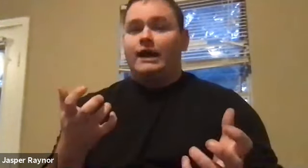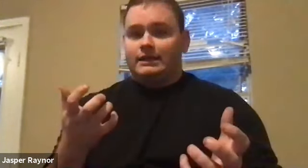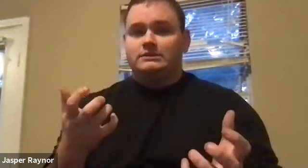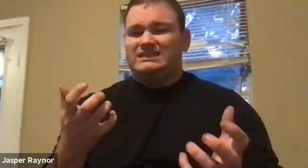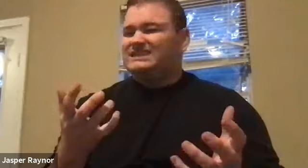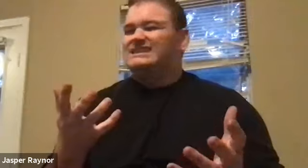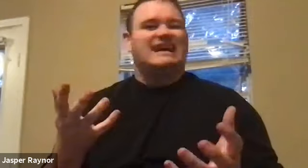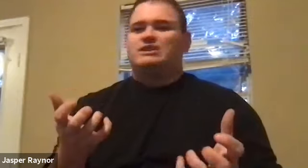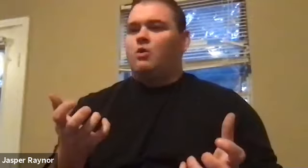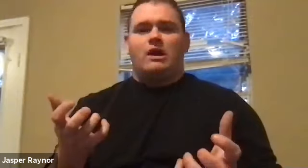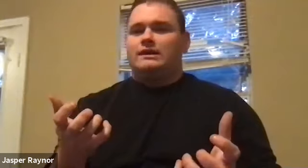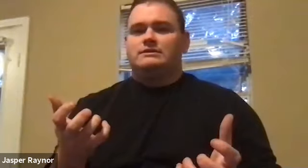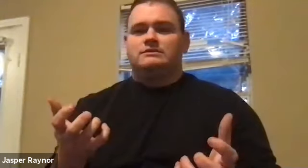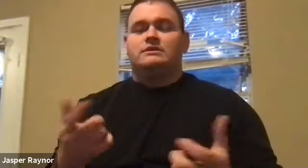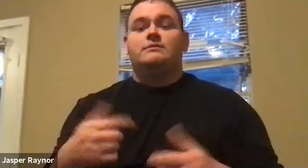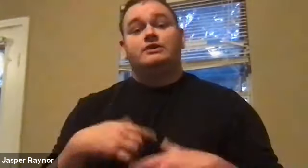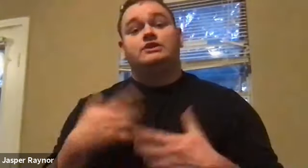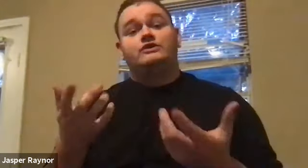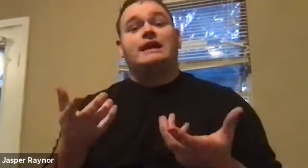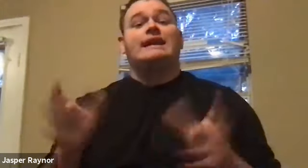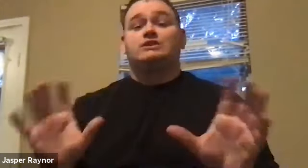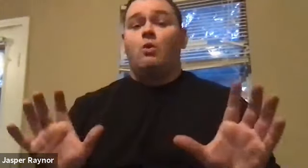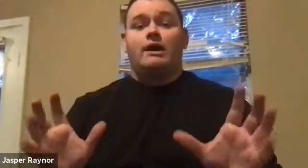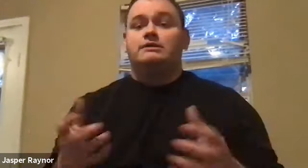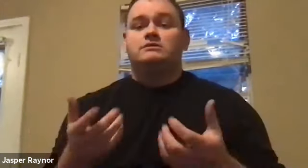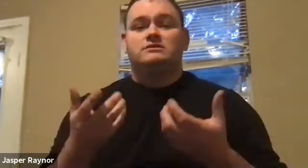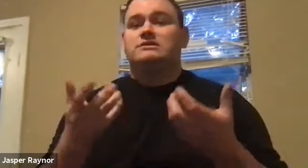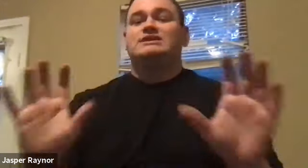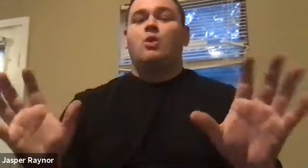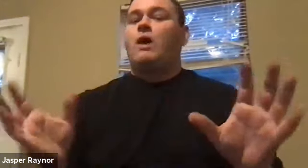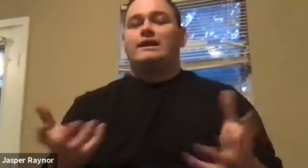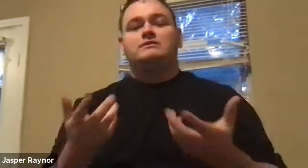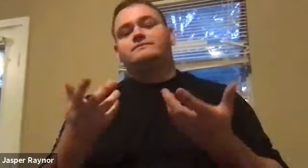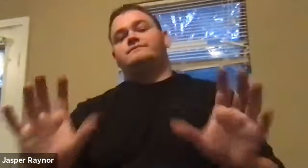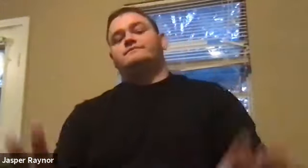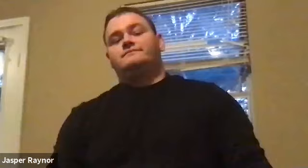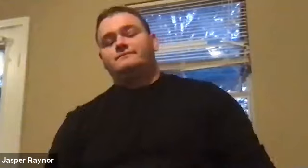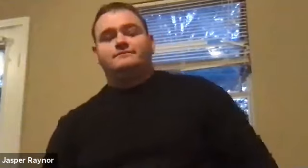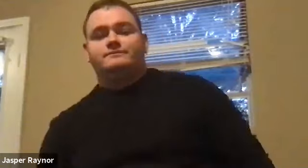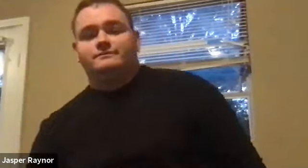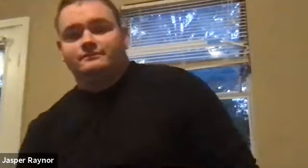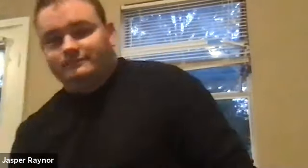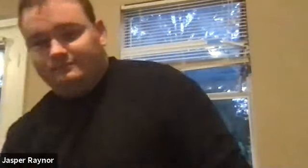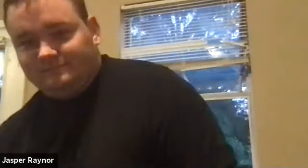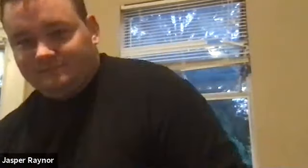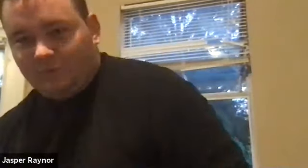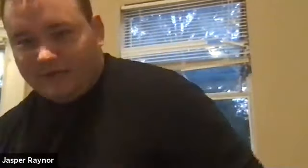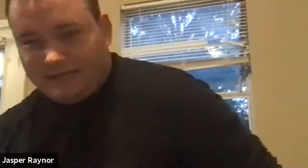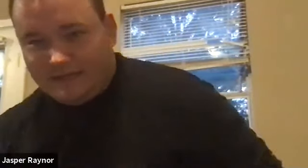it. I don't want it. There's another sign I don't want. Don't want it. We're getting that.